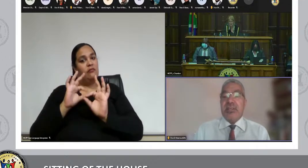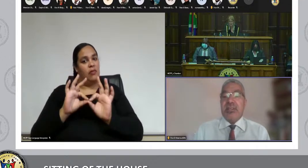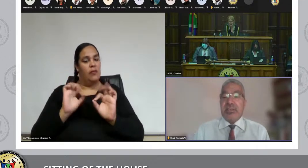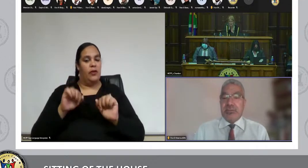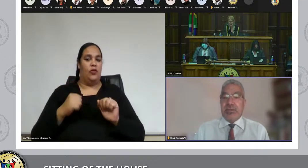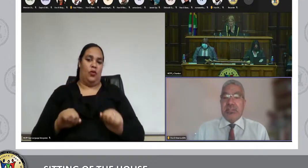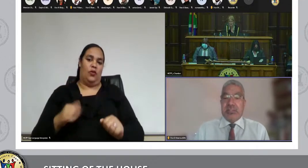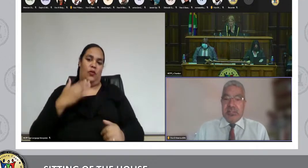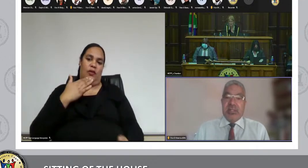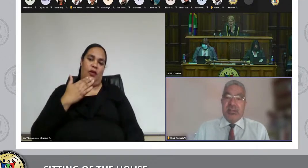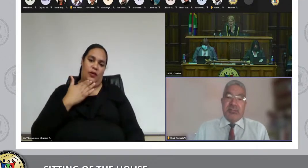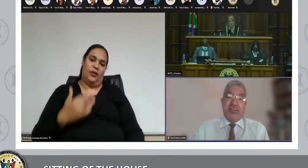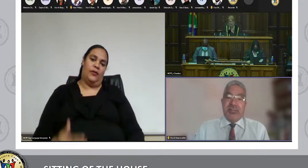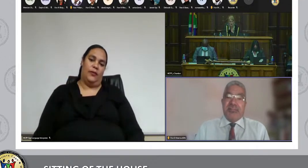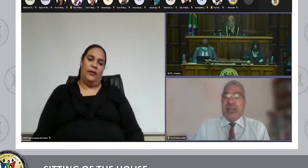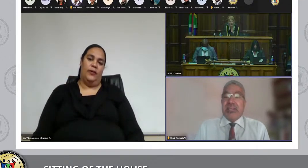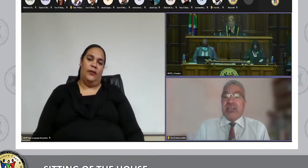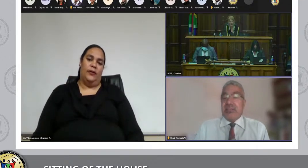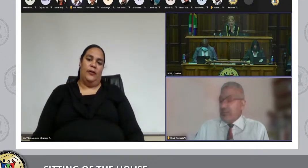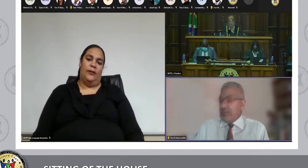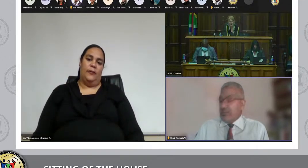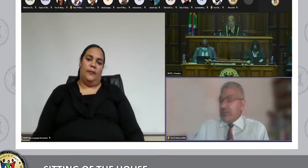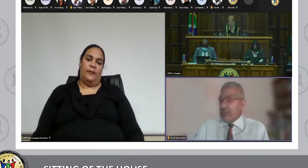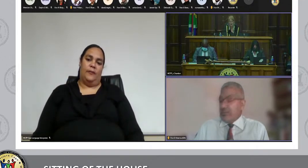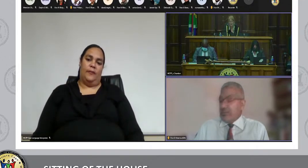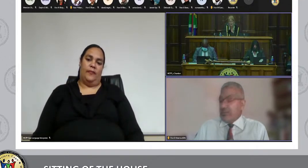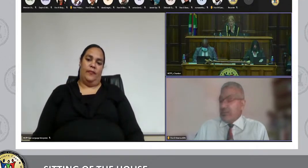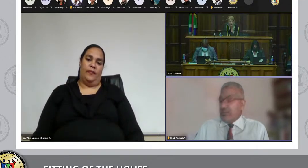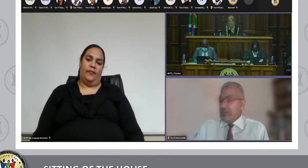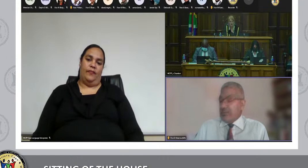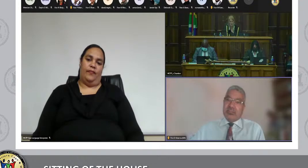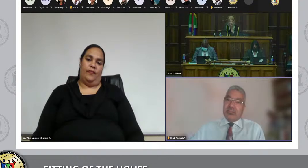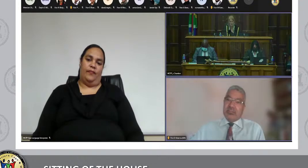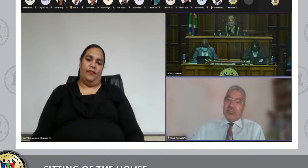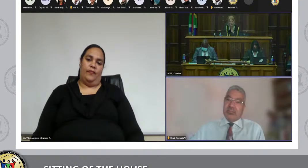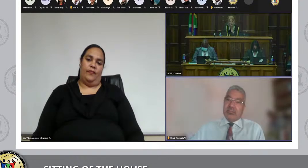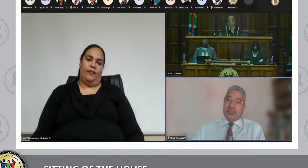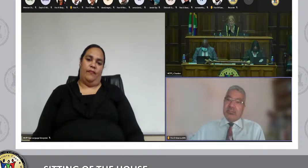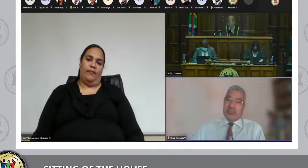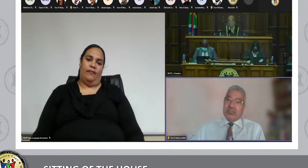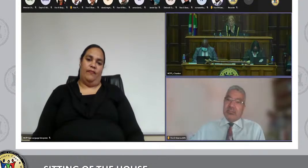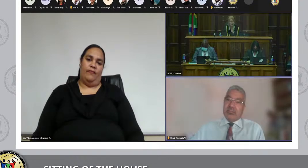not. Thank you. Can I ask a new question?